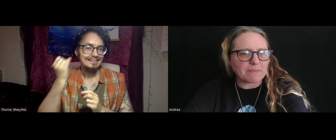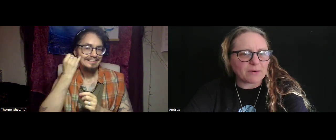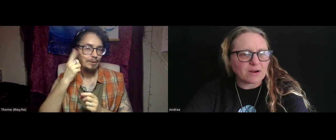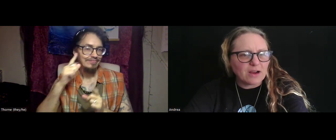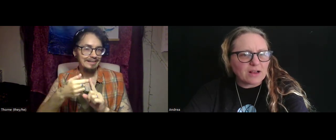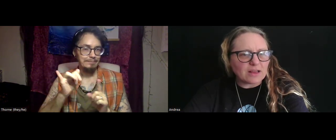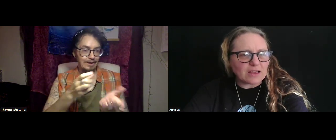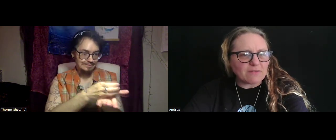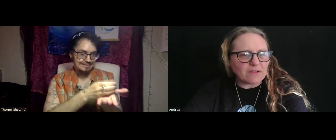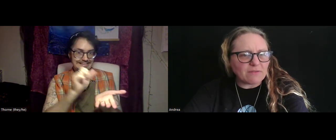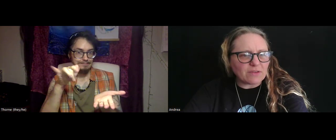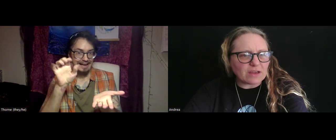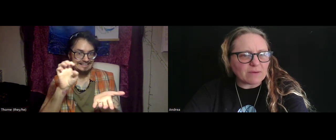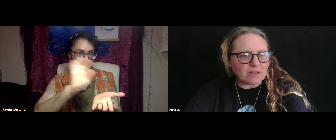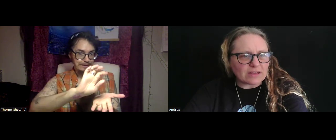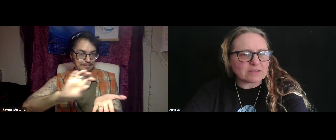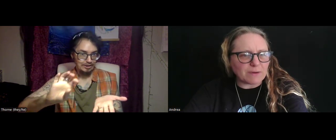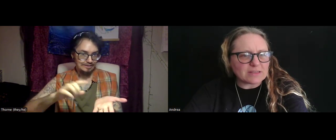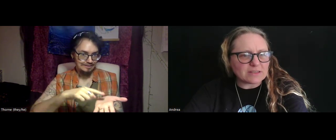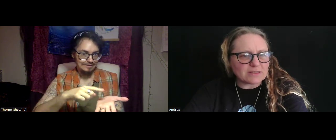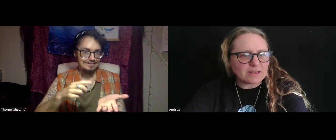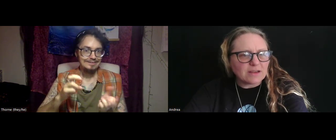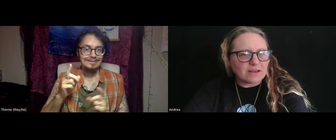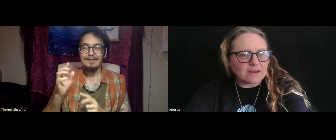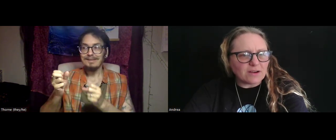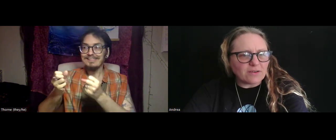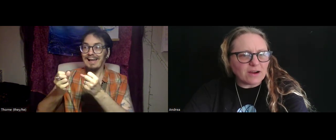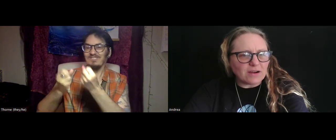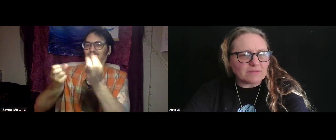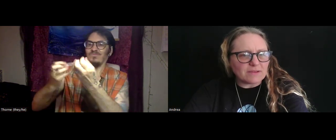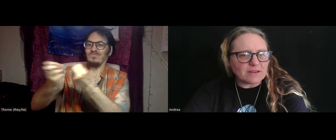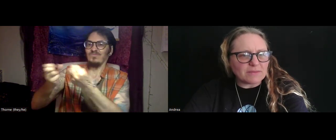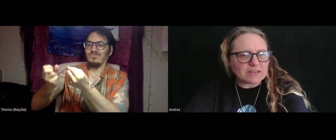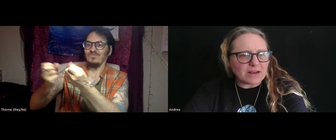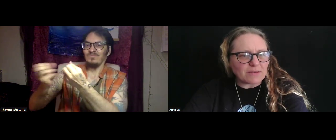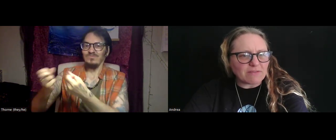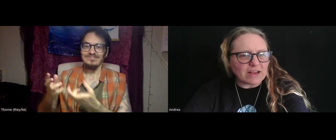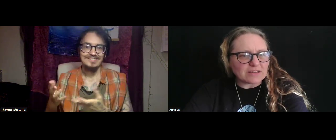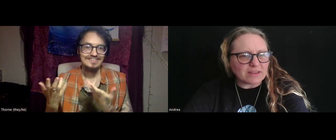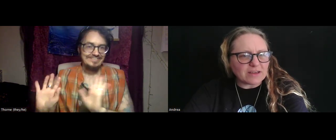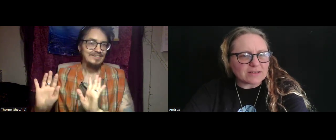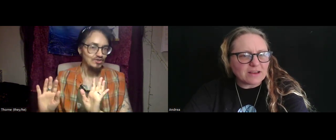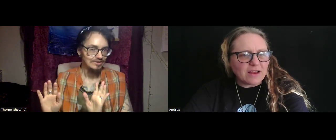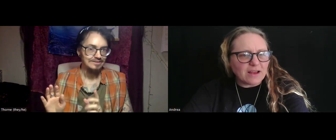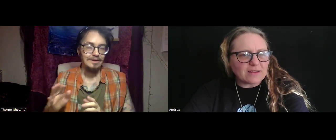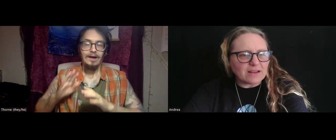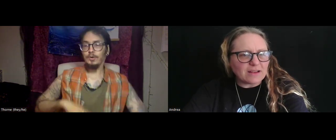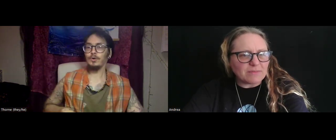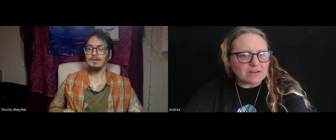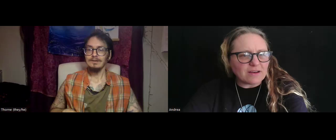pepper. Like if you think about like spices, they'd be signing really fast like this, and then they'd be done, and